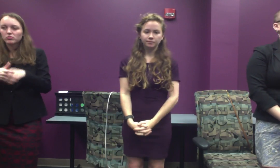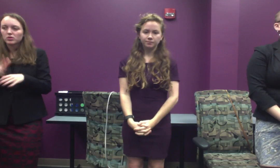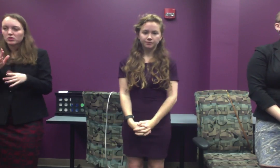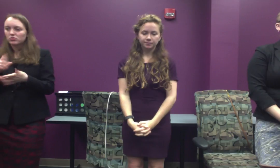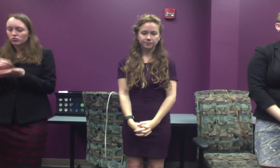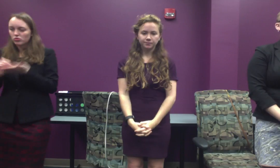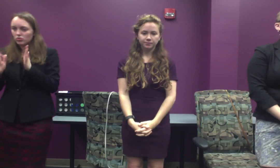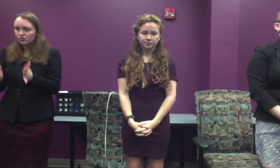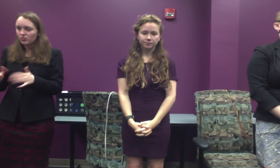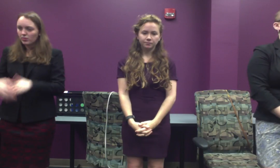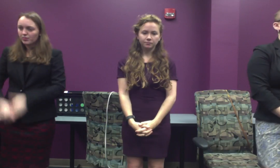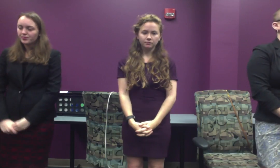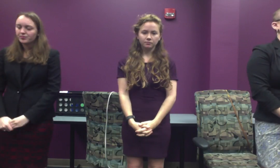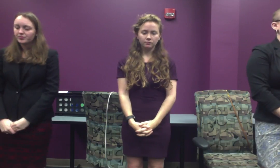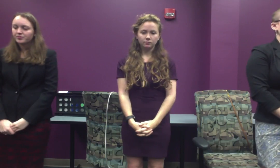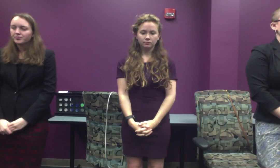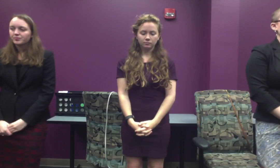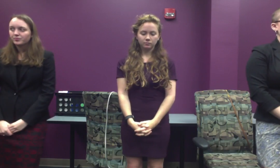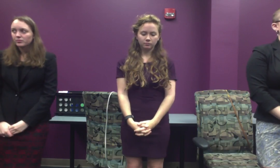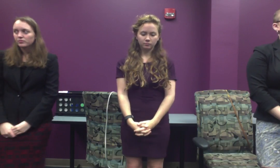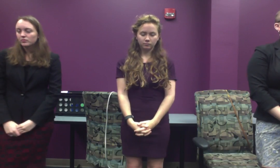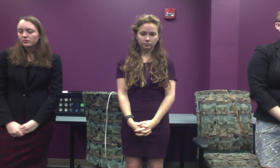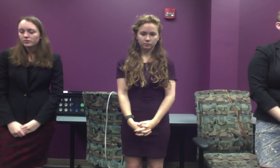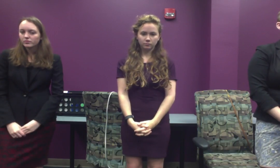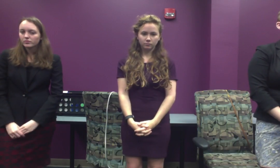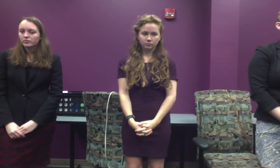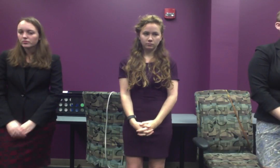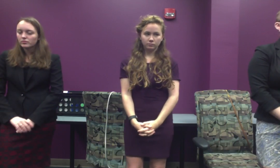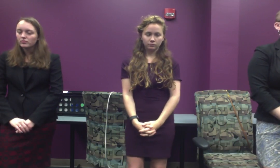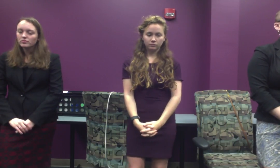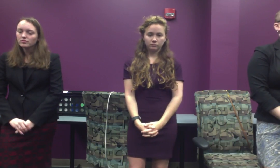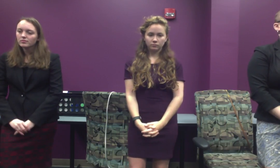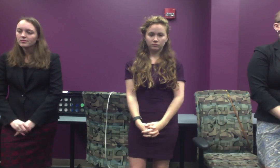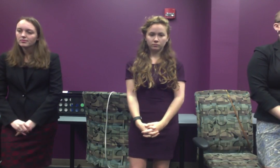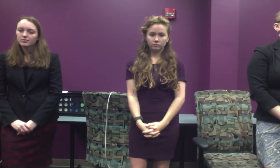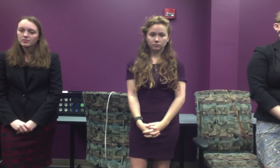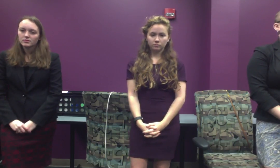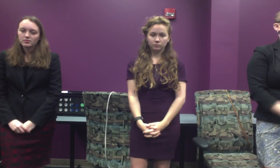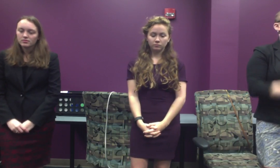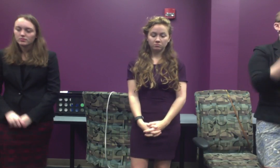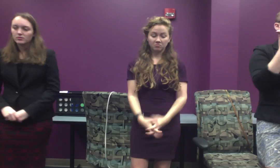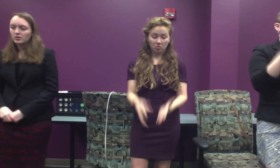to be printed out to eventually be pasted onto the newspaper.